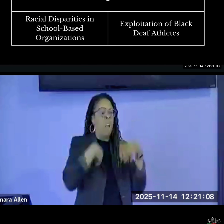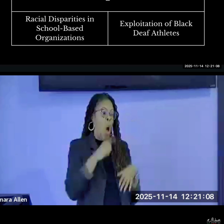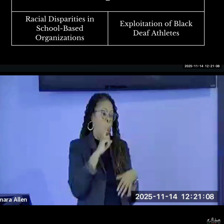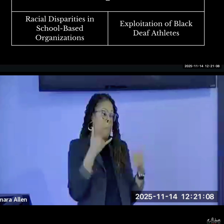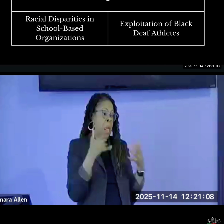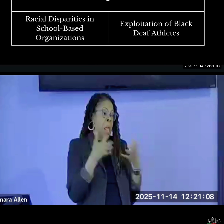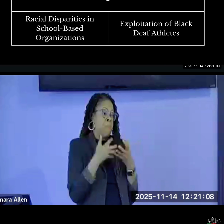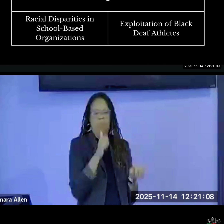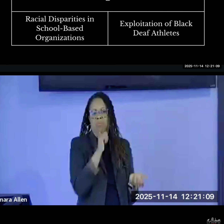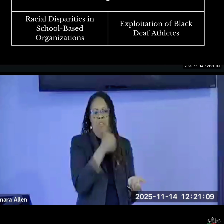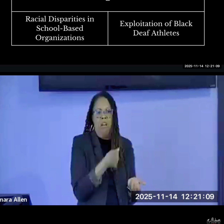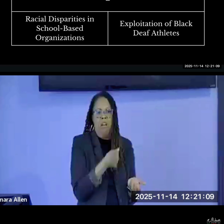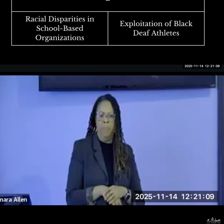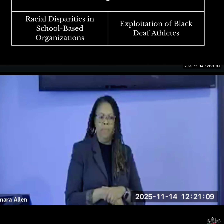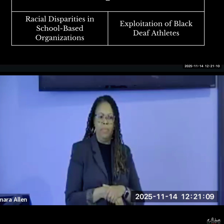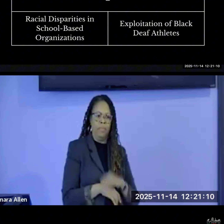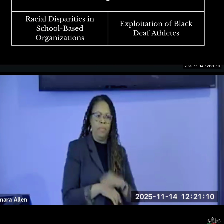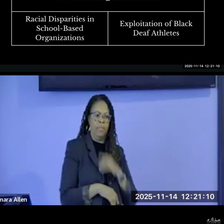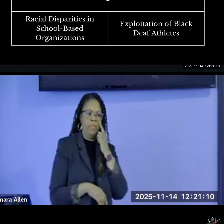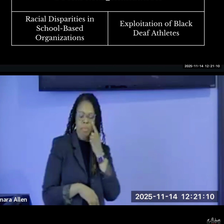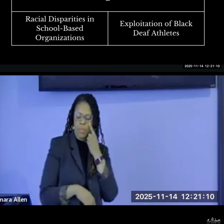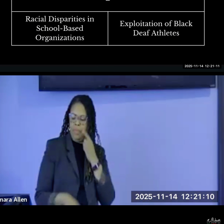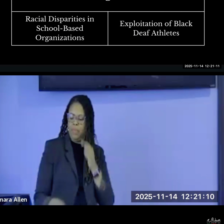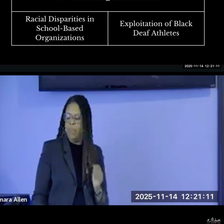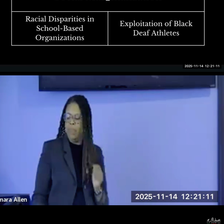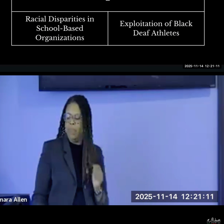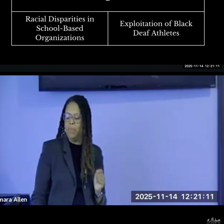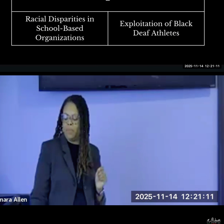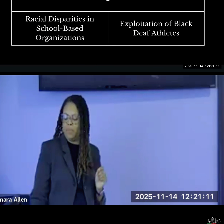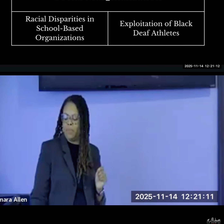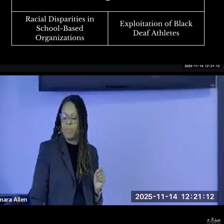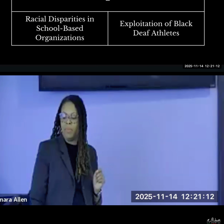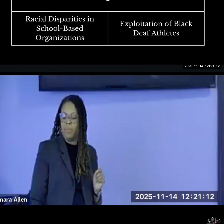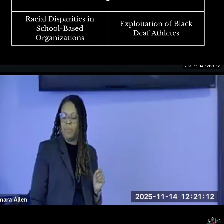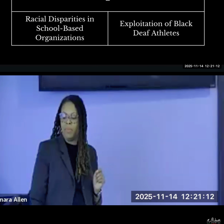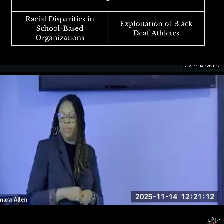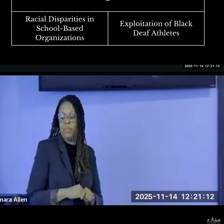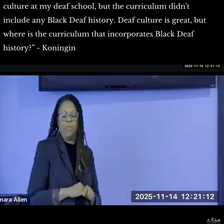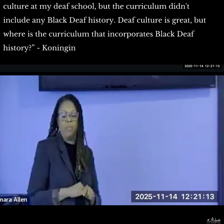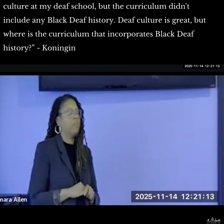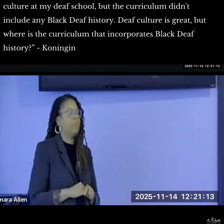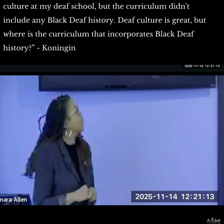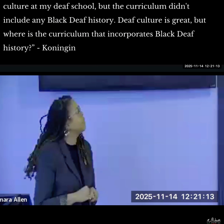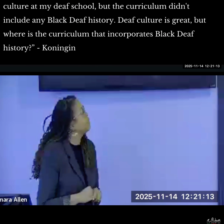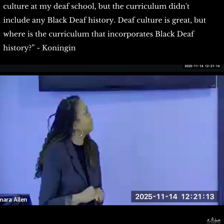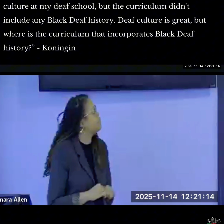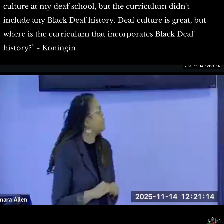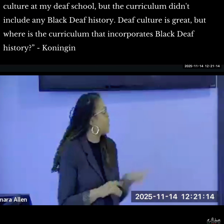were really good at this one sport, but they didn't get a lot of play time.